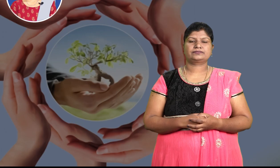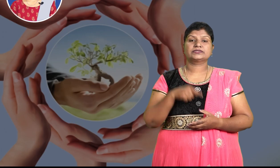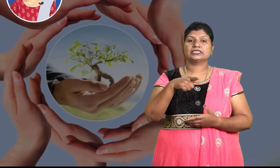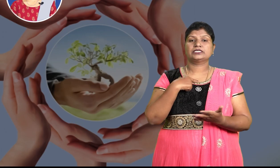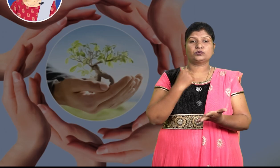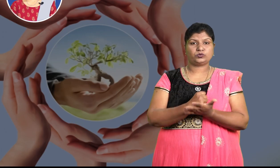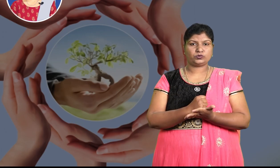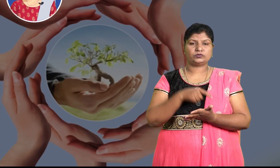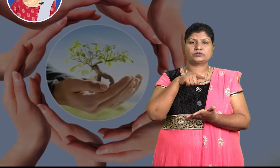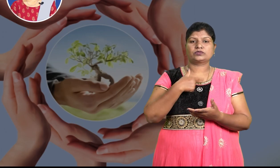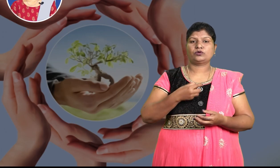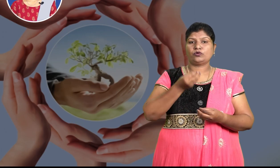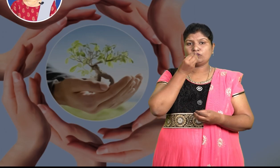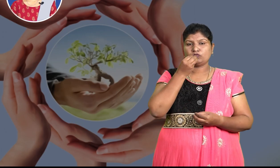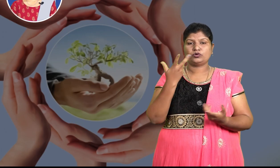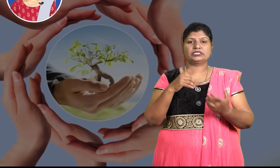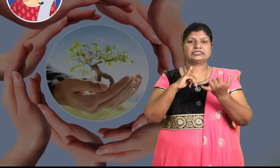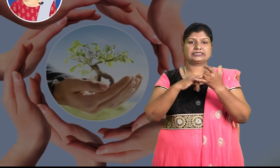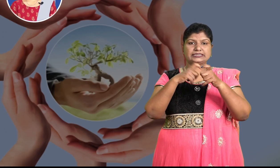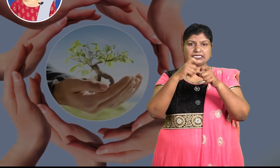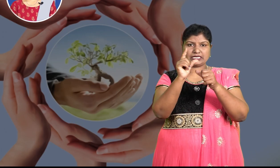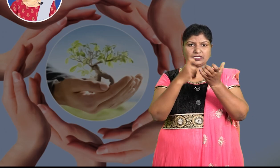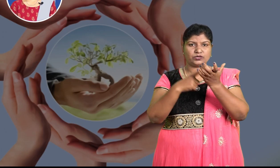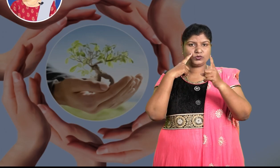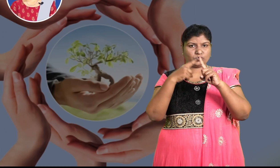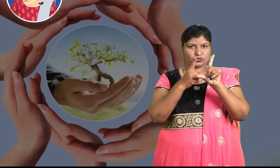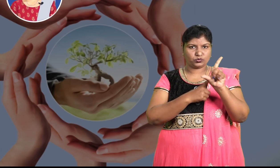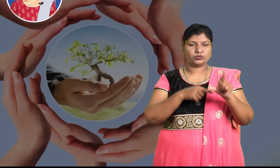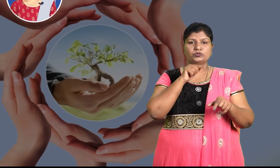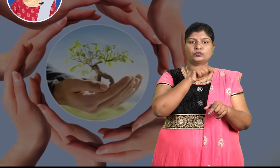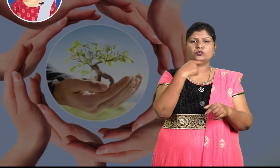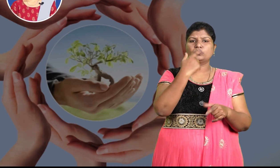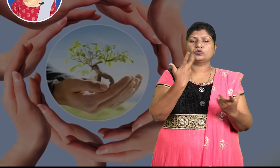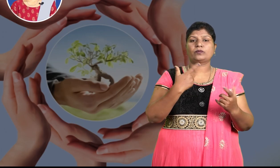ensures food security to the below the poverty line people.